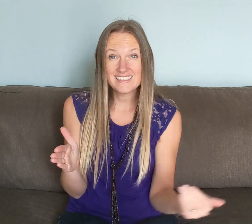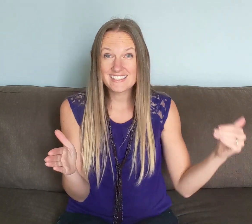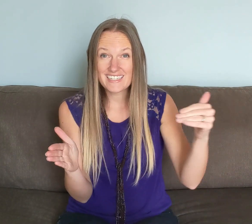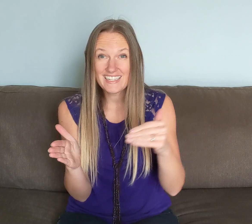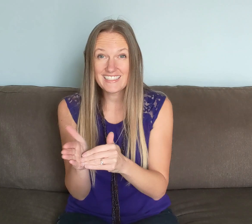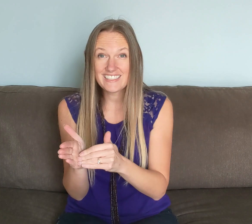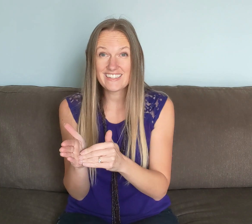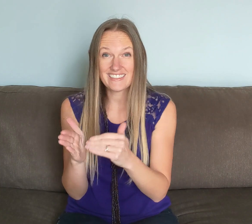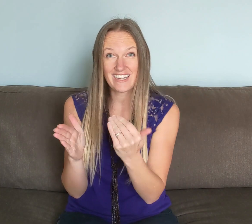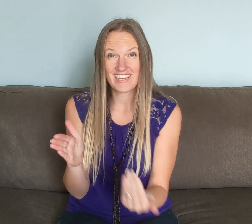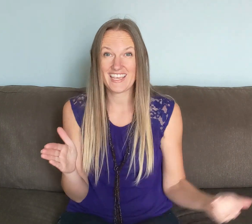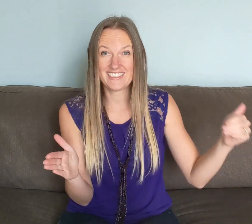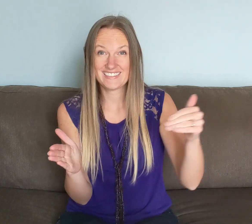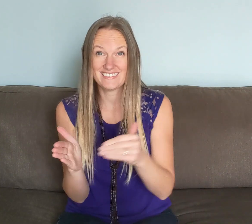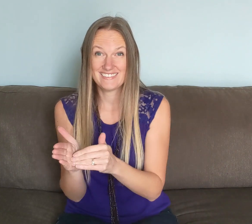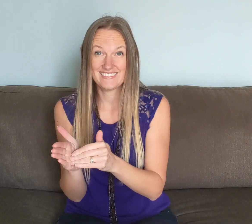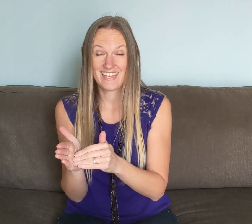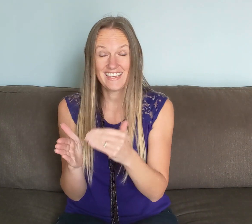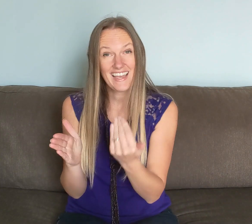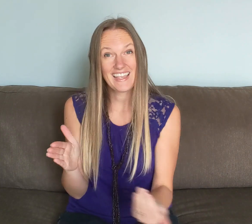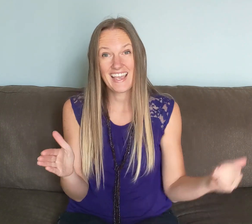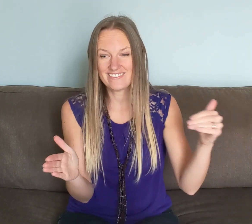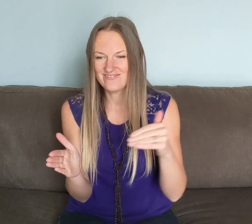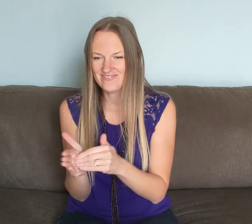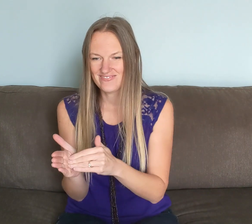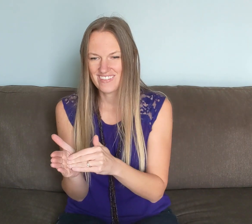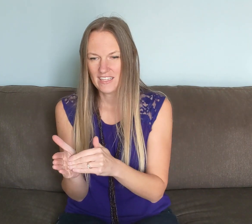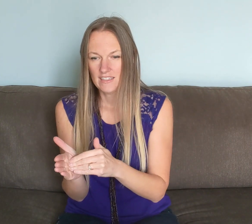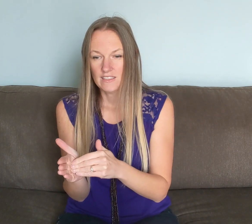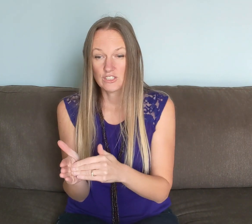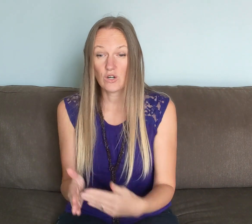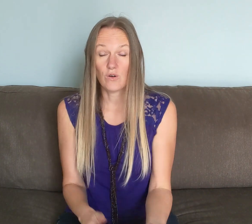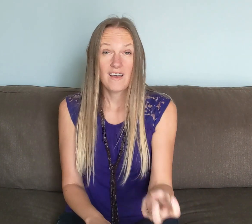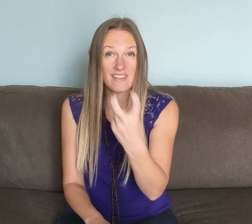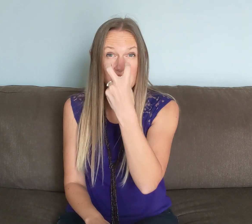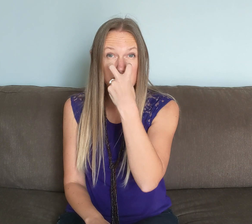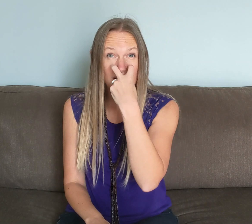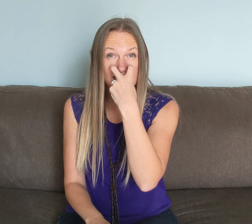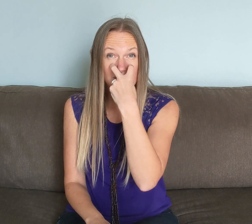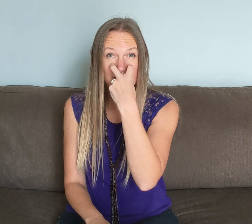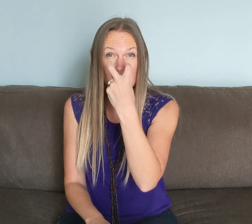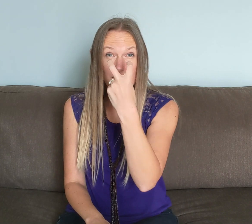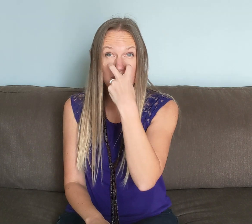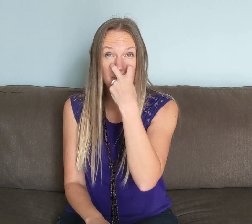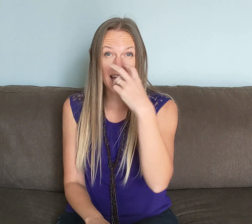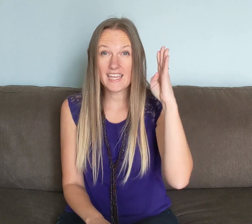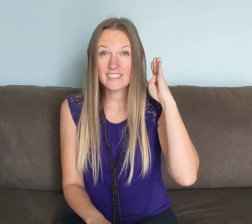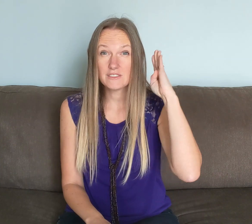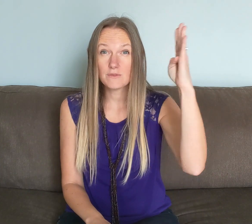and then into your non-dominant hand. Okay? Again. So, the blinds from the top, the blind